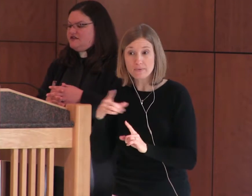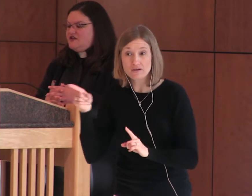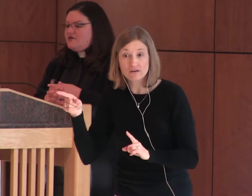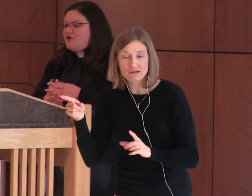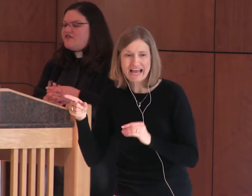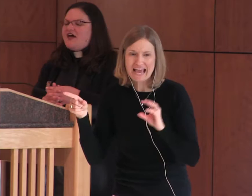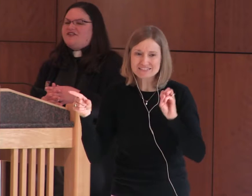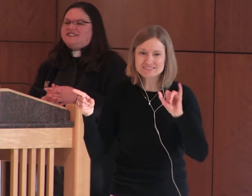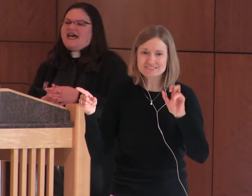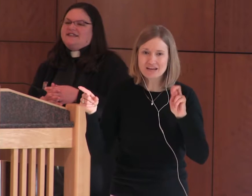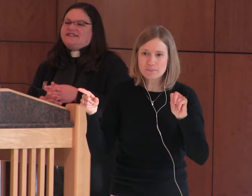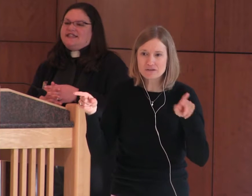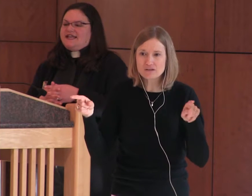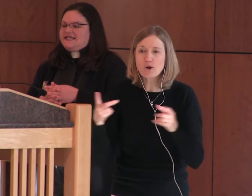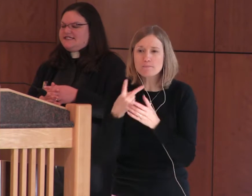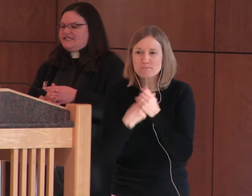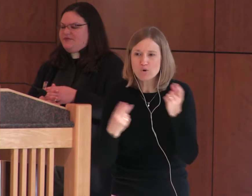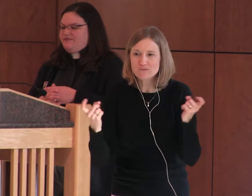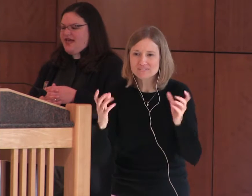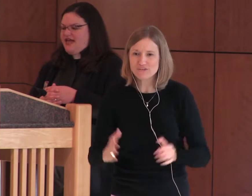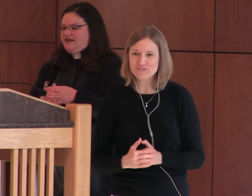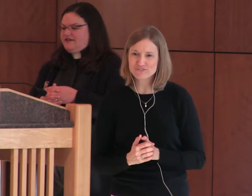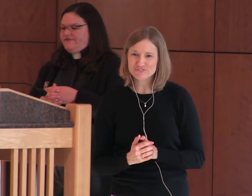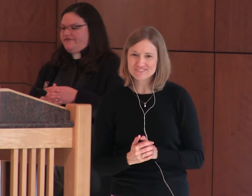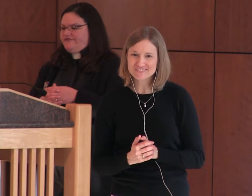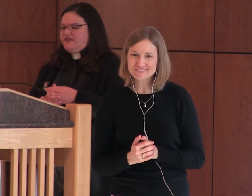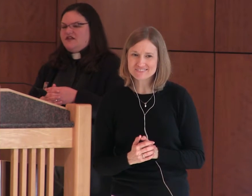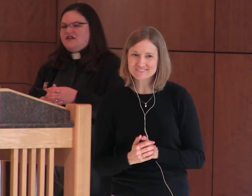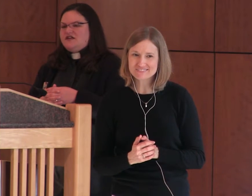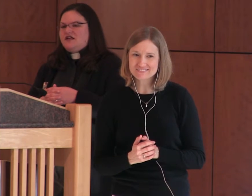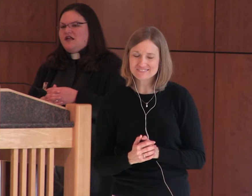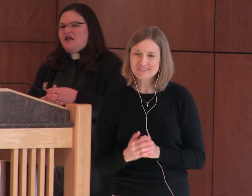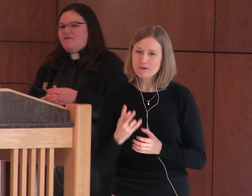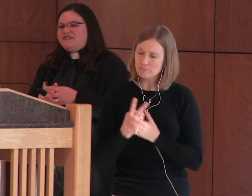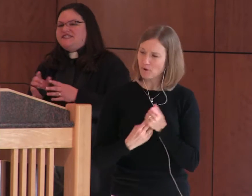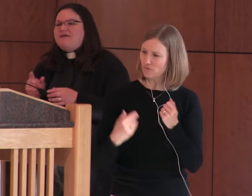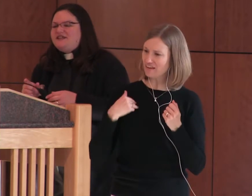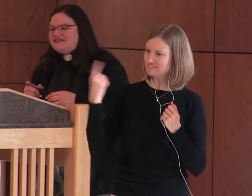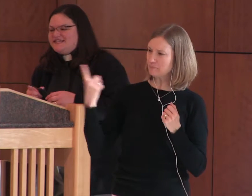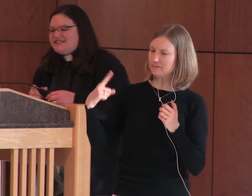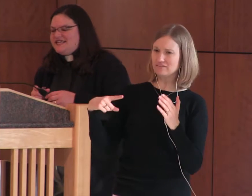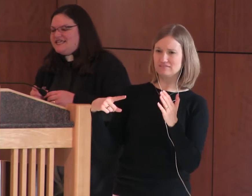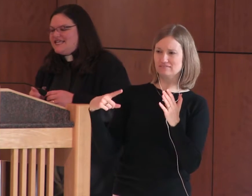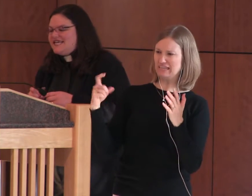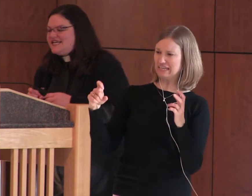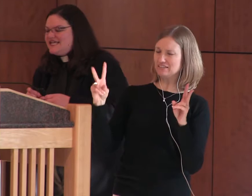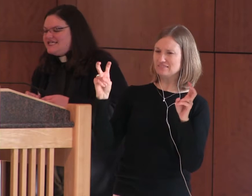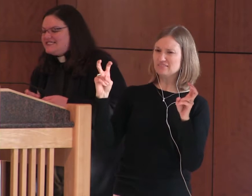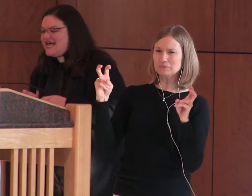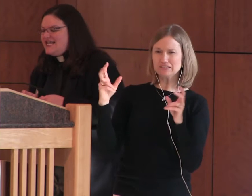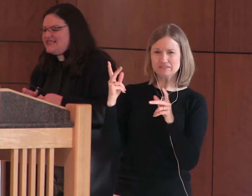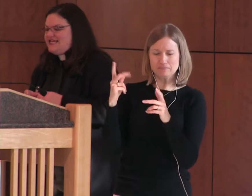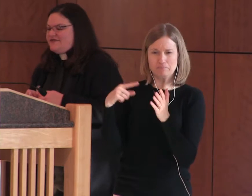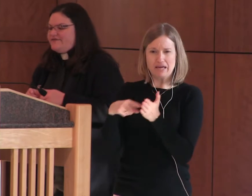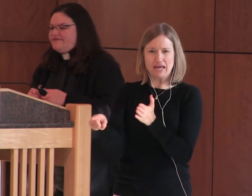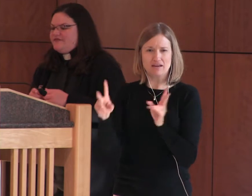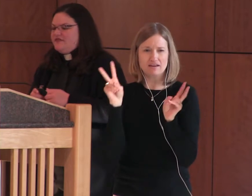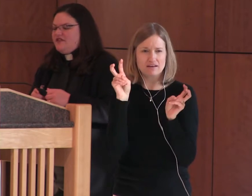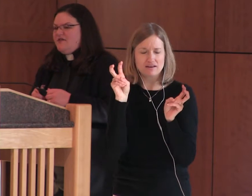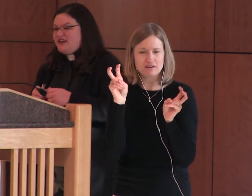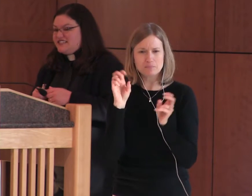sinners. Both have a debt that needs to be paid. But Simon doesn't think that he needs